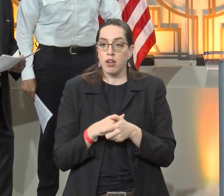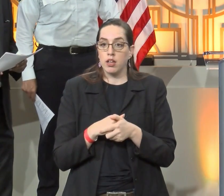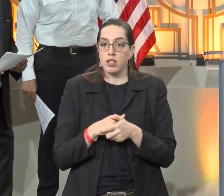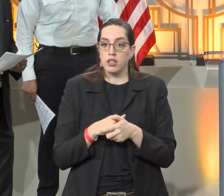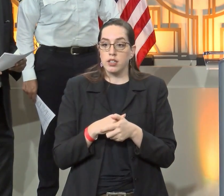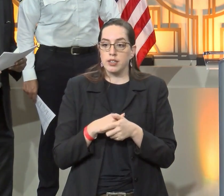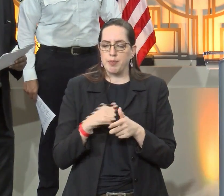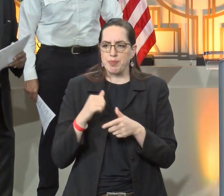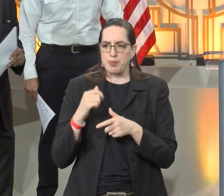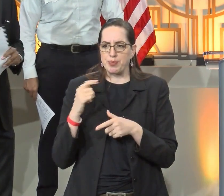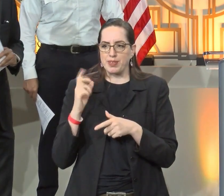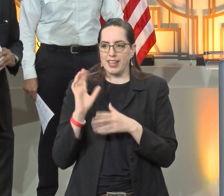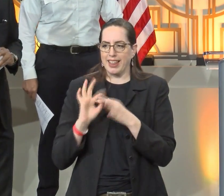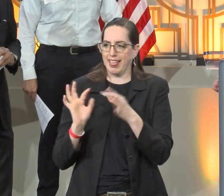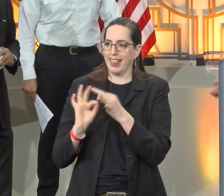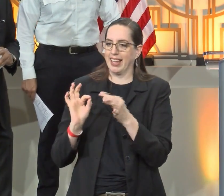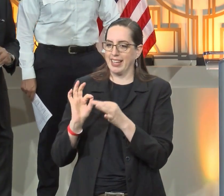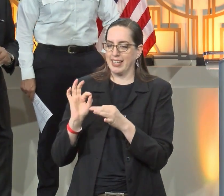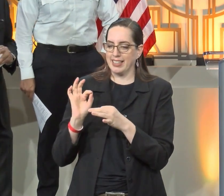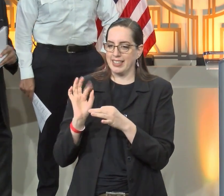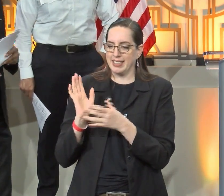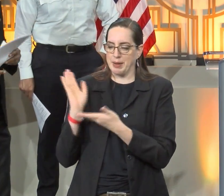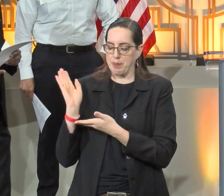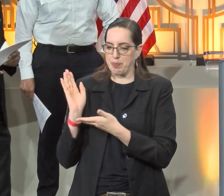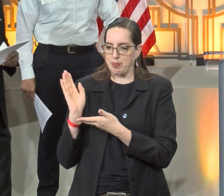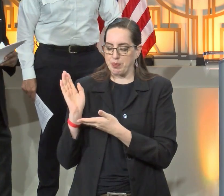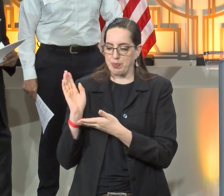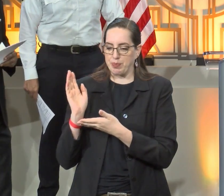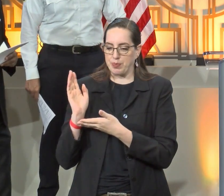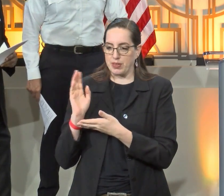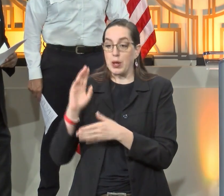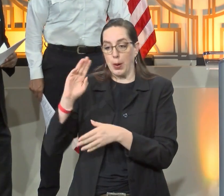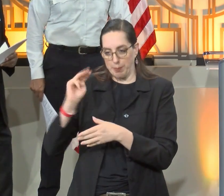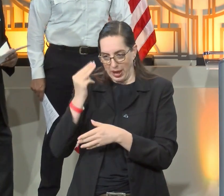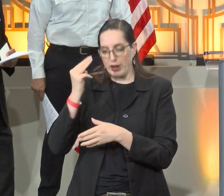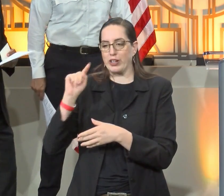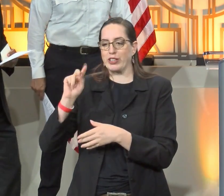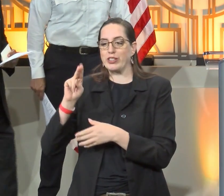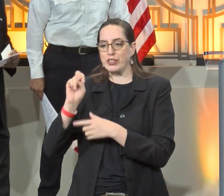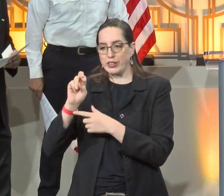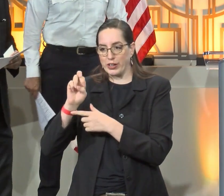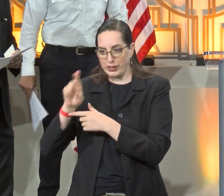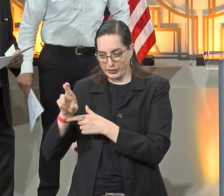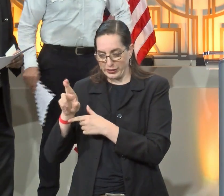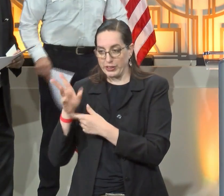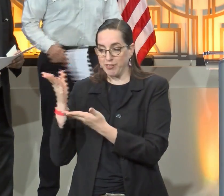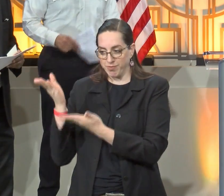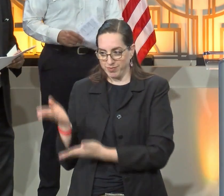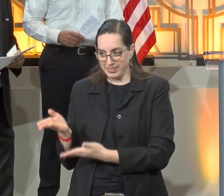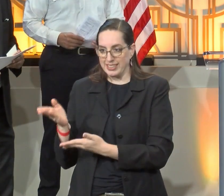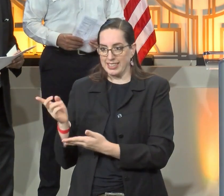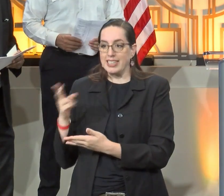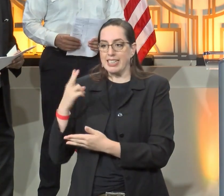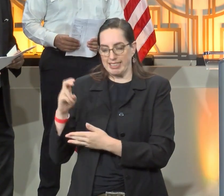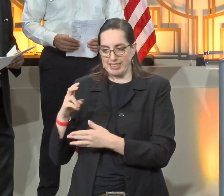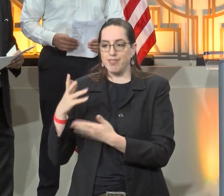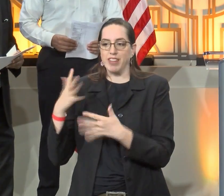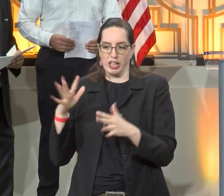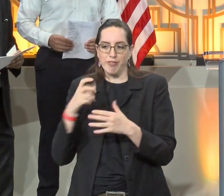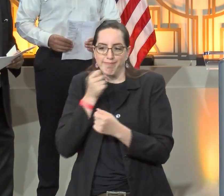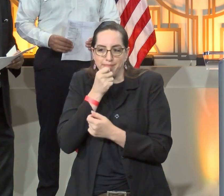Mayor, I'll call him Sylvester Turner did spill the beans yesterday,